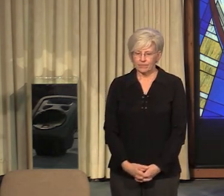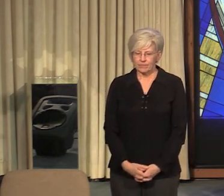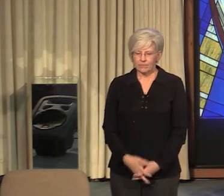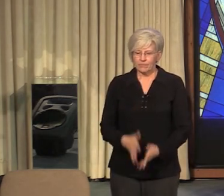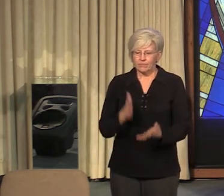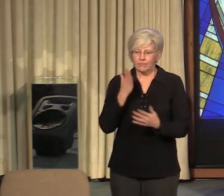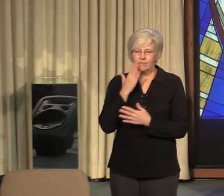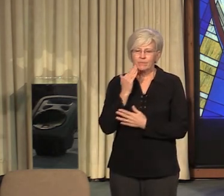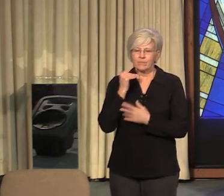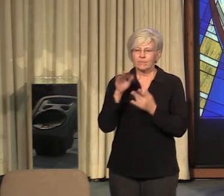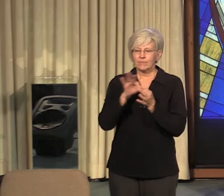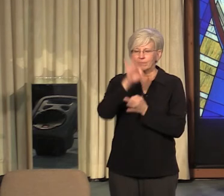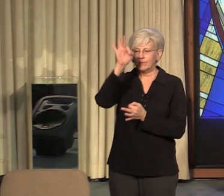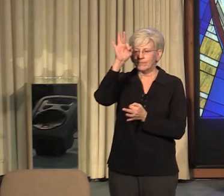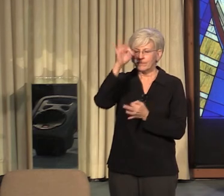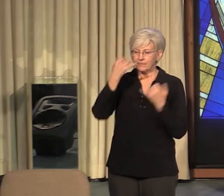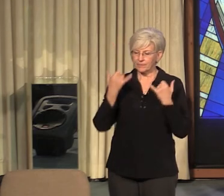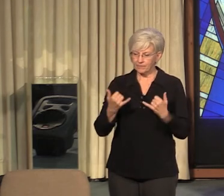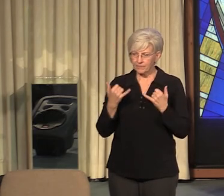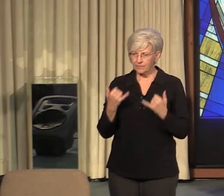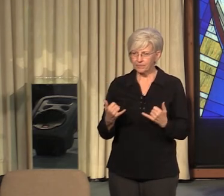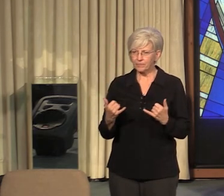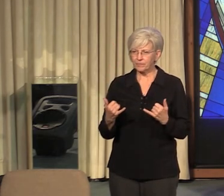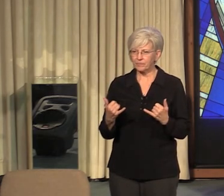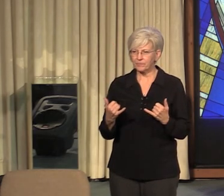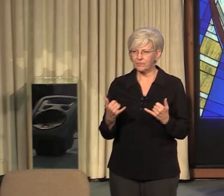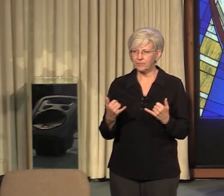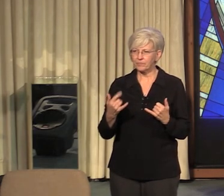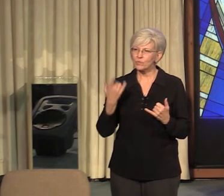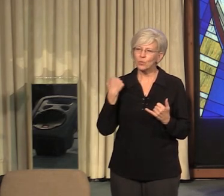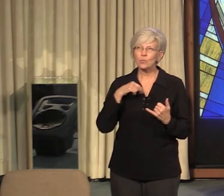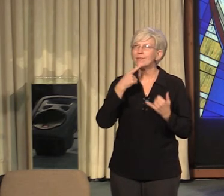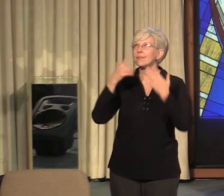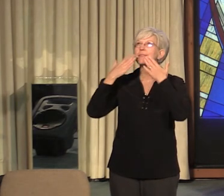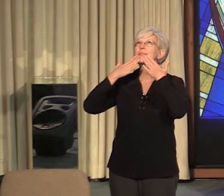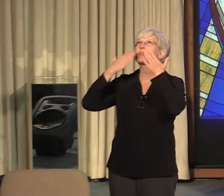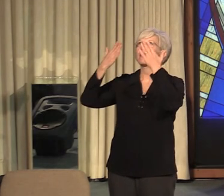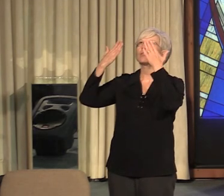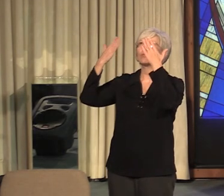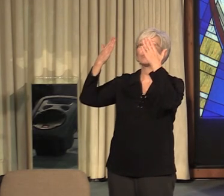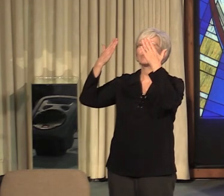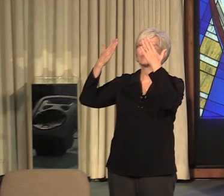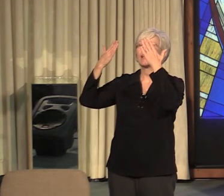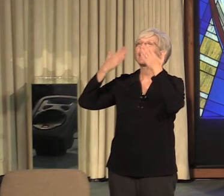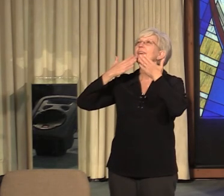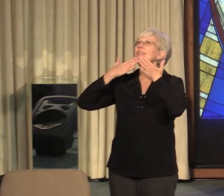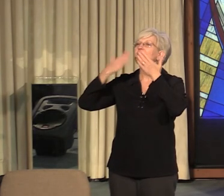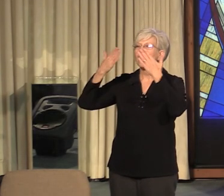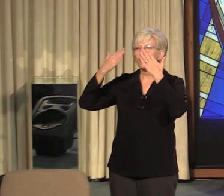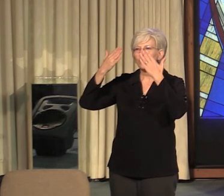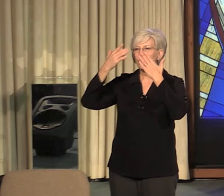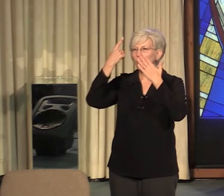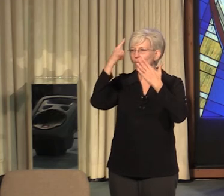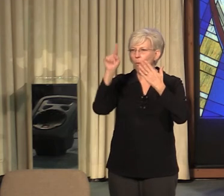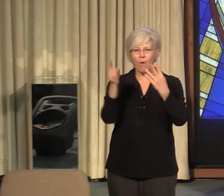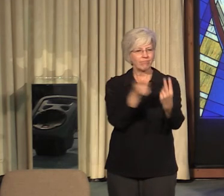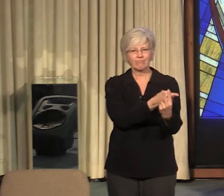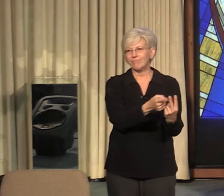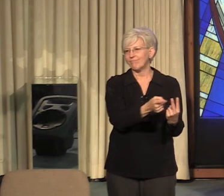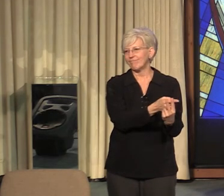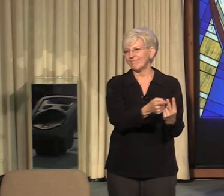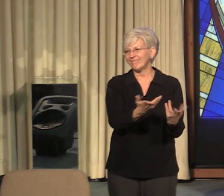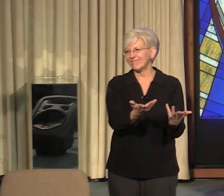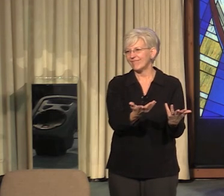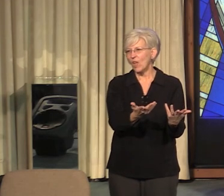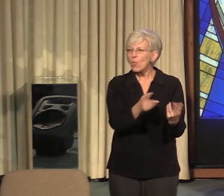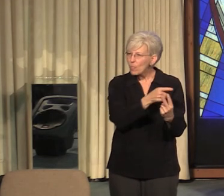Sweet Spirit, today we say thank you. We say thank you for that couple,